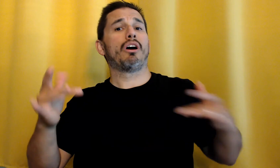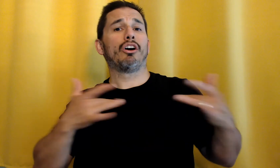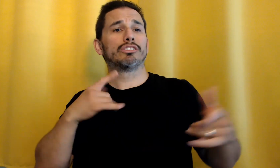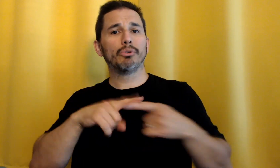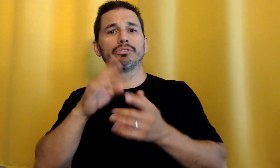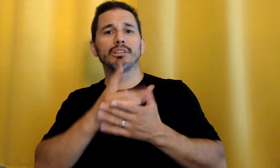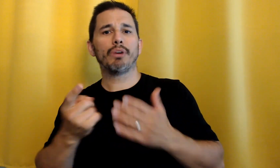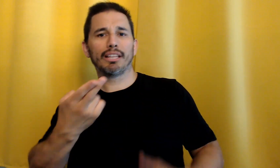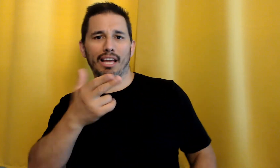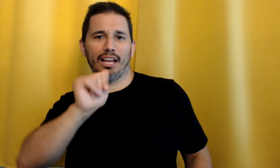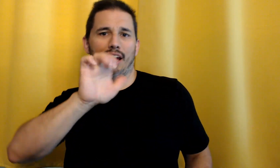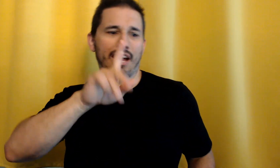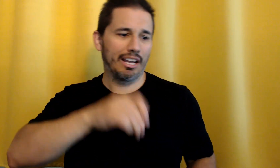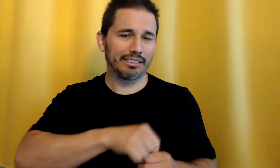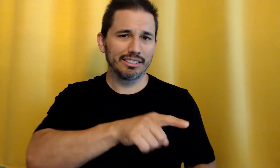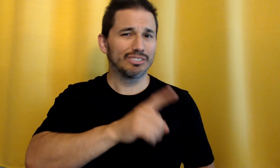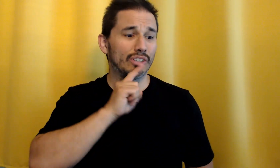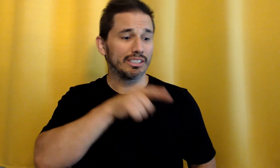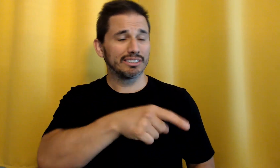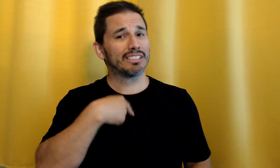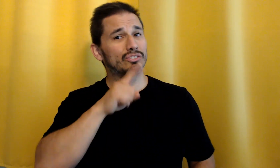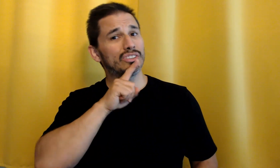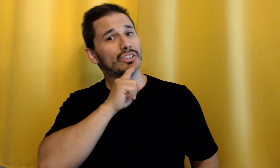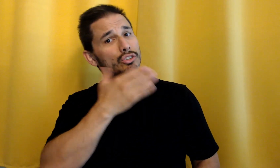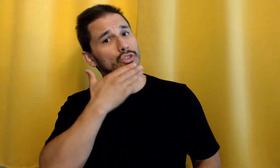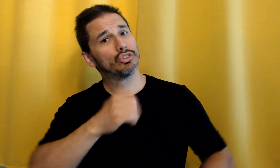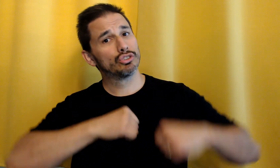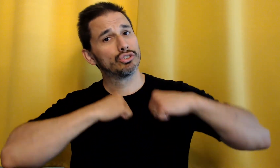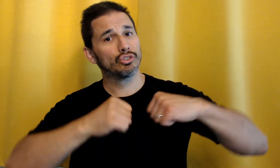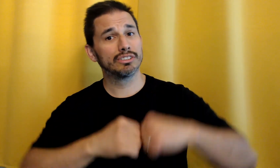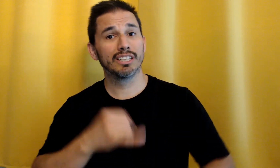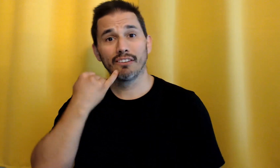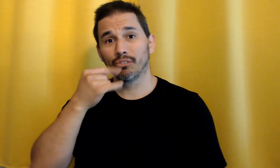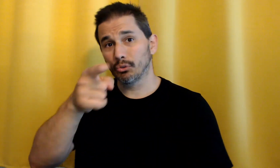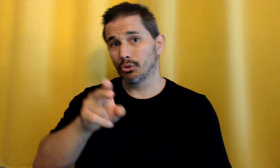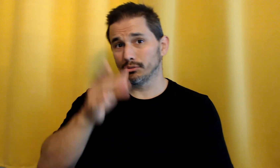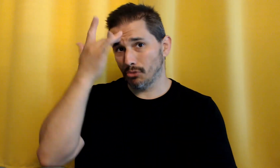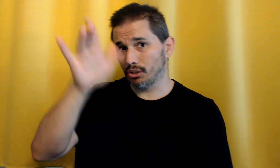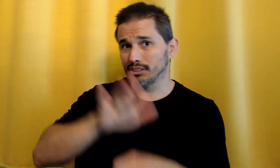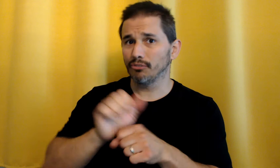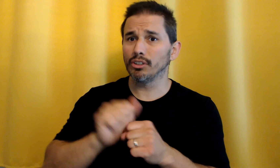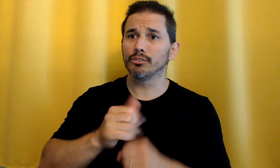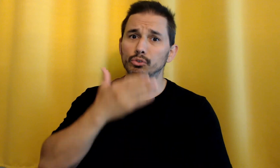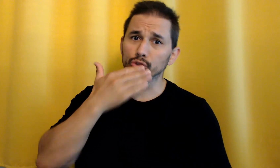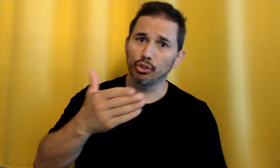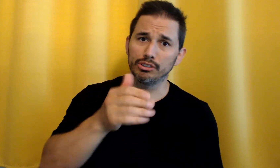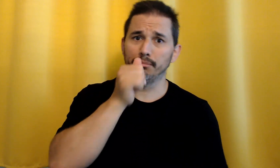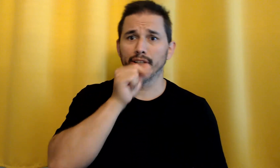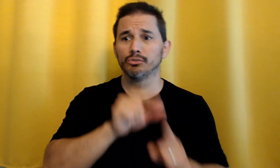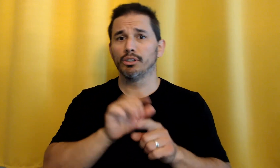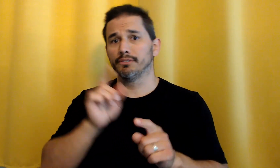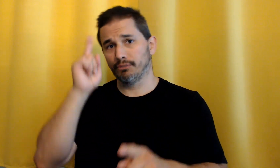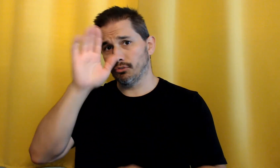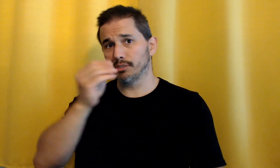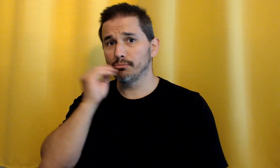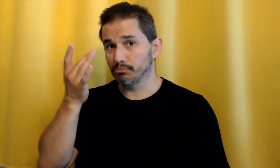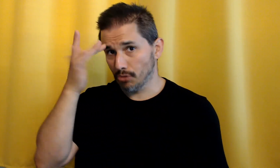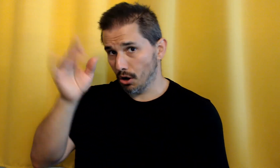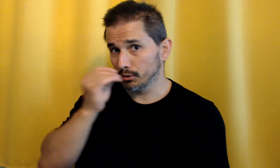then, it's worked really great, and there's really no concerns about this being hacked. Smart technology has great security, so as